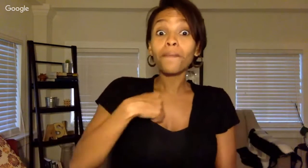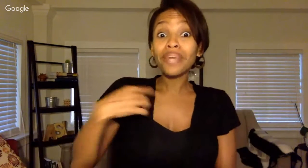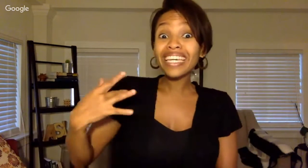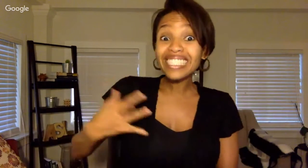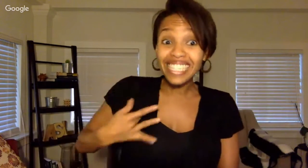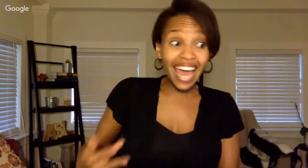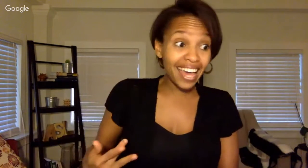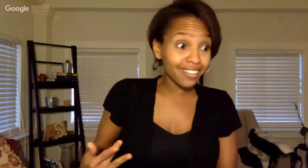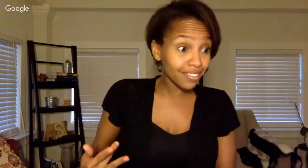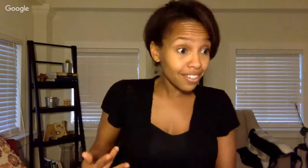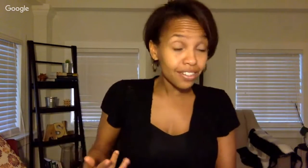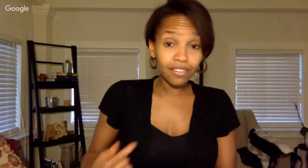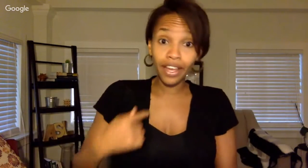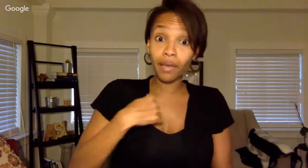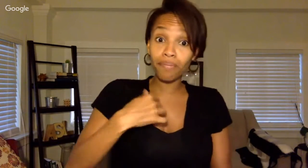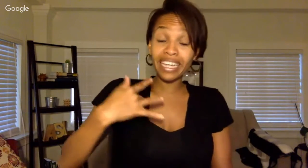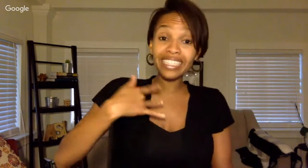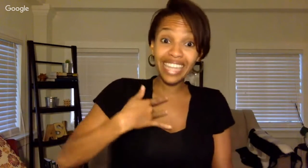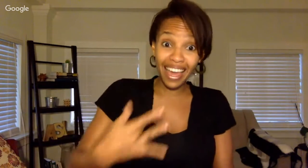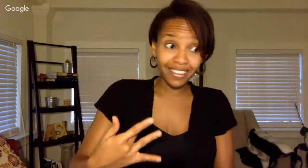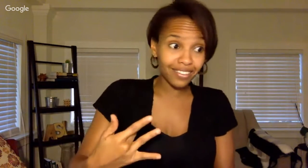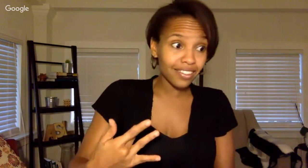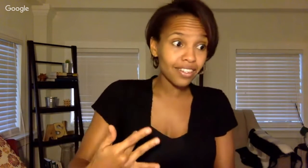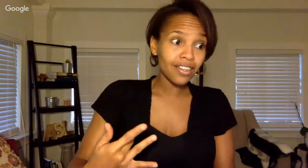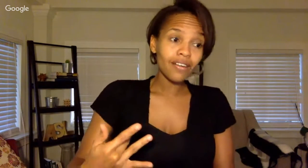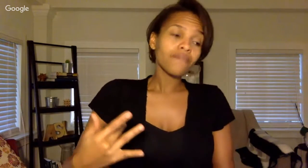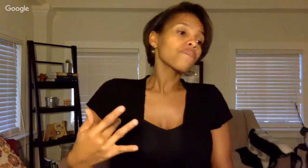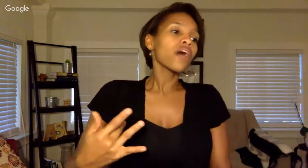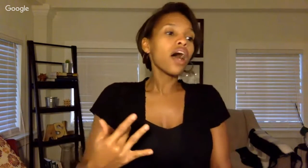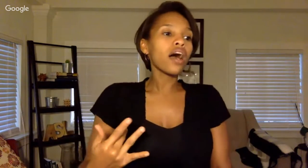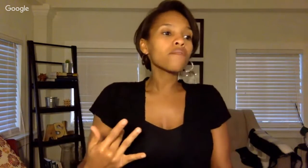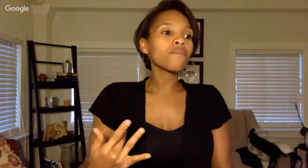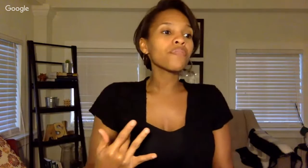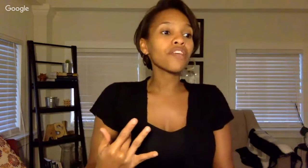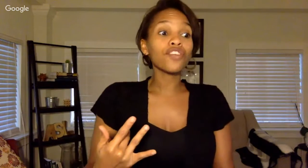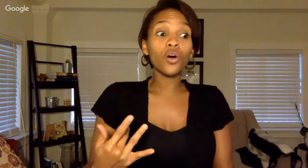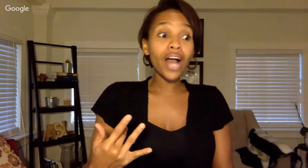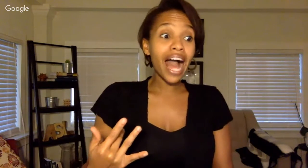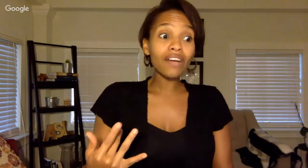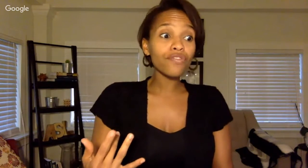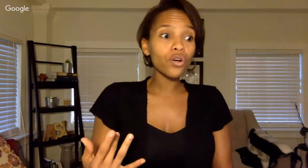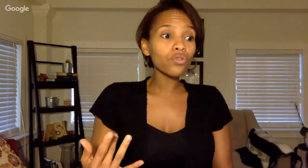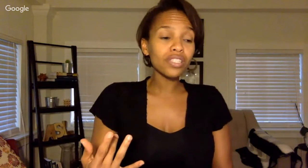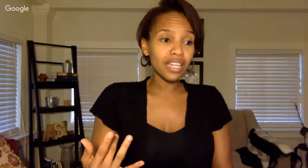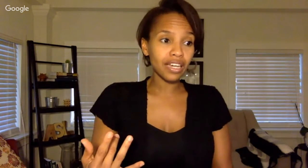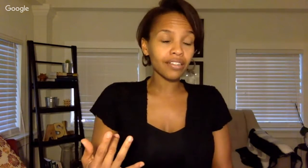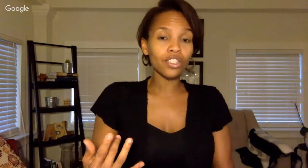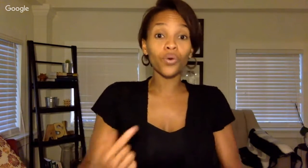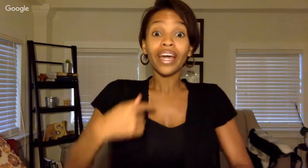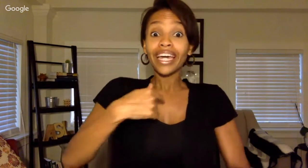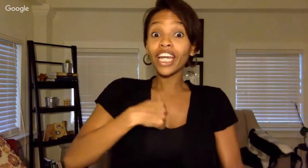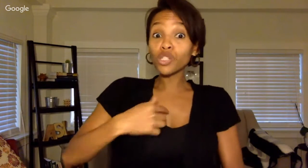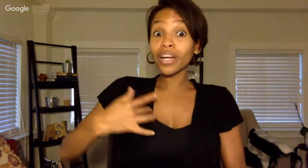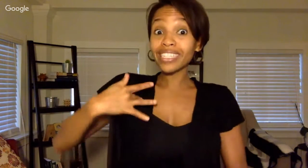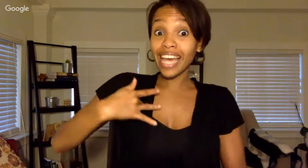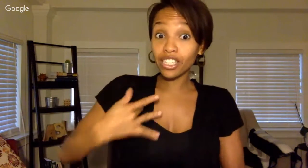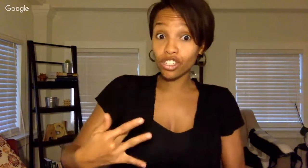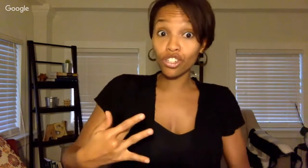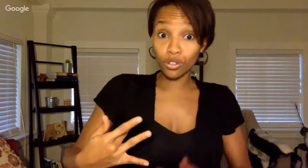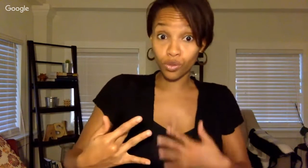me tend, okay, me tend. If you don't have those things, so here's what I tend to do is what I'm